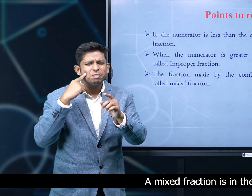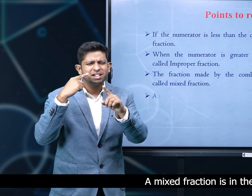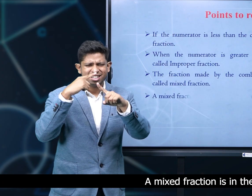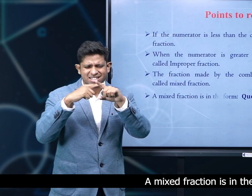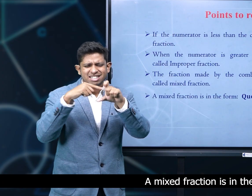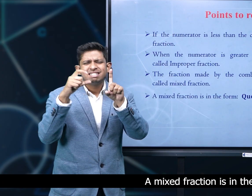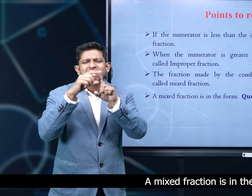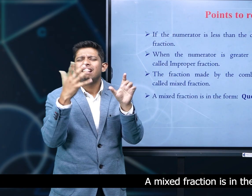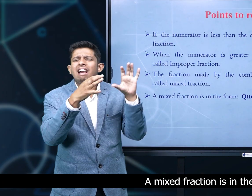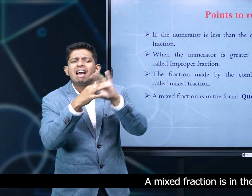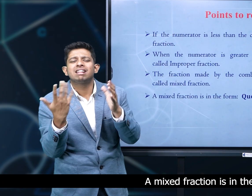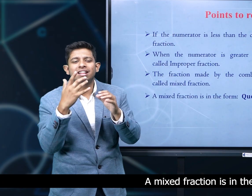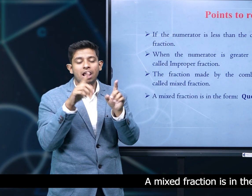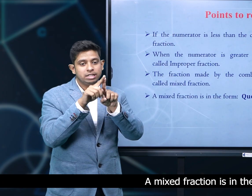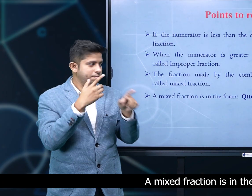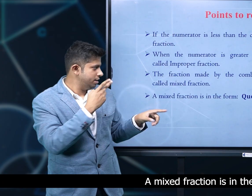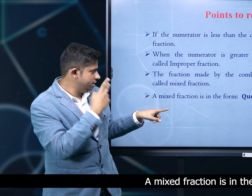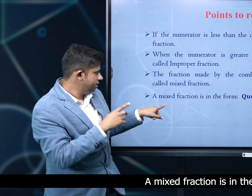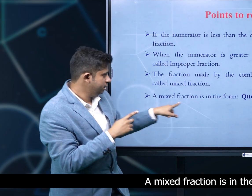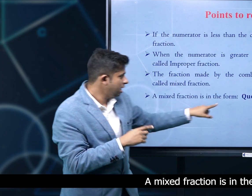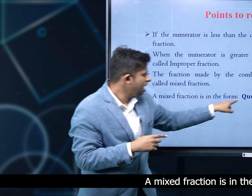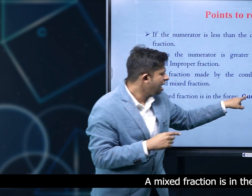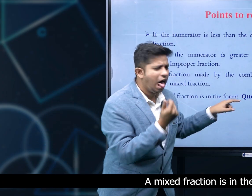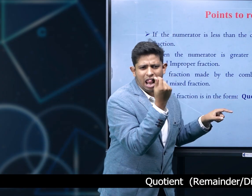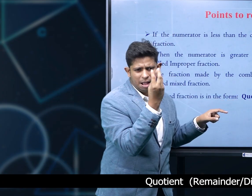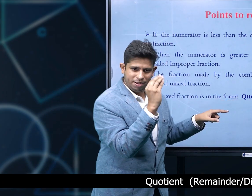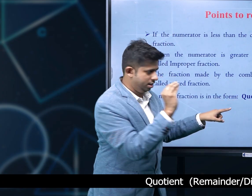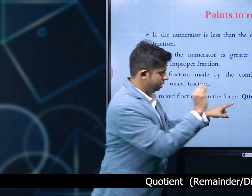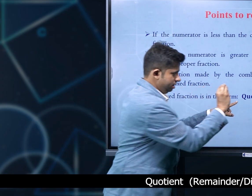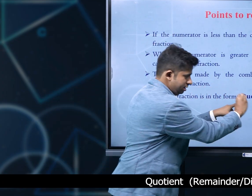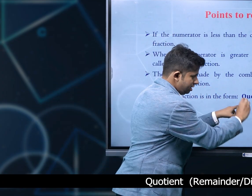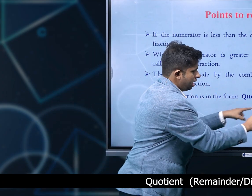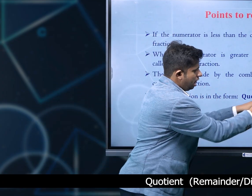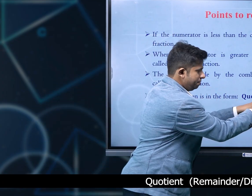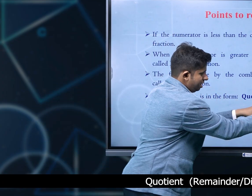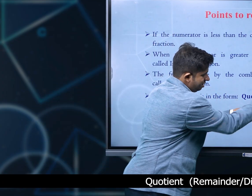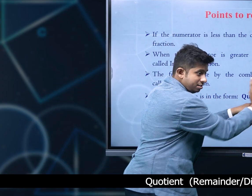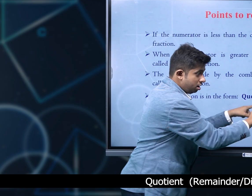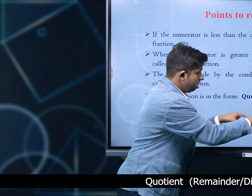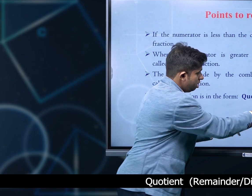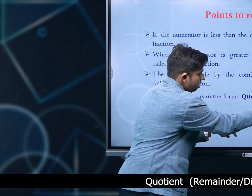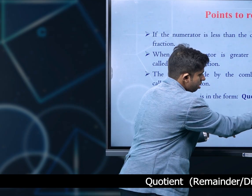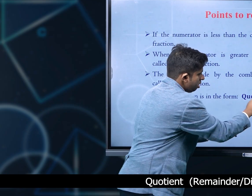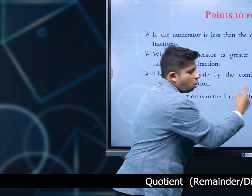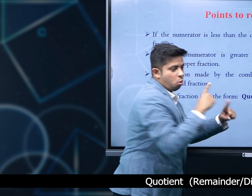A mixed fraction is in the form quotient into remainder by divisor.